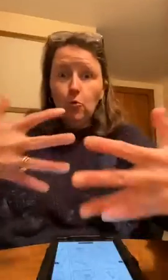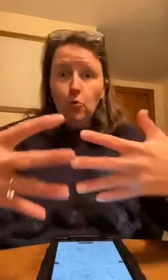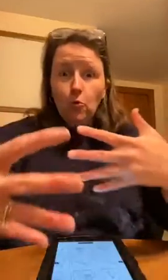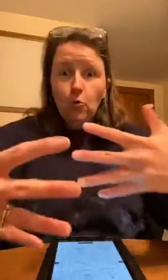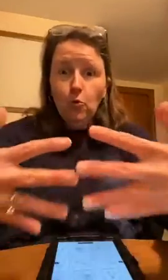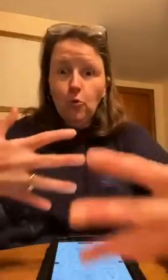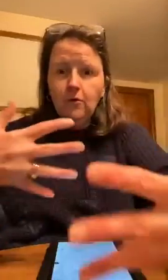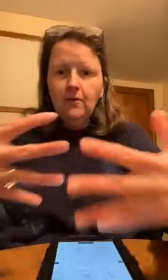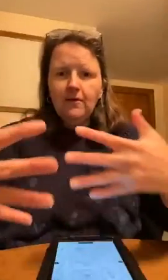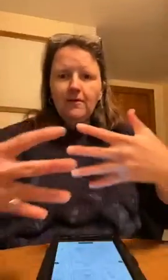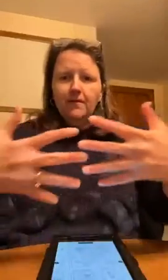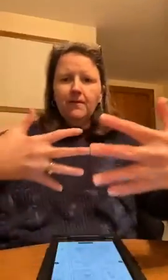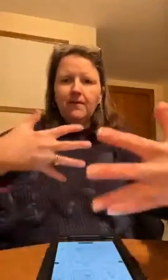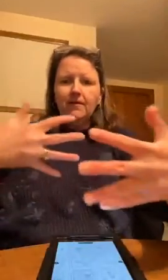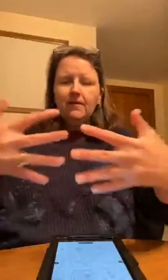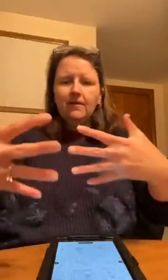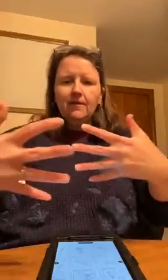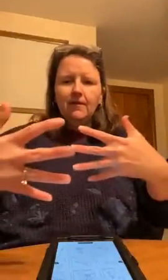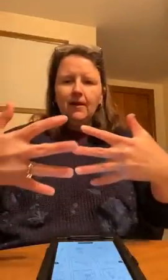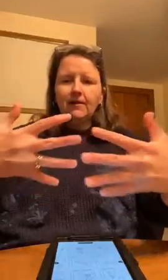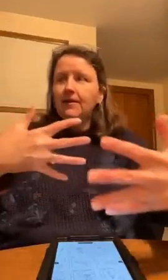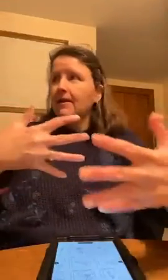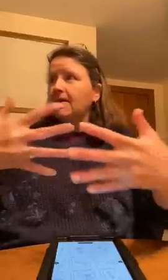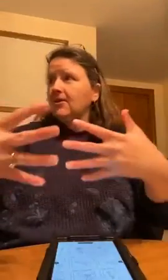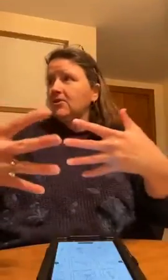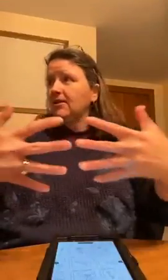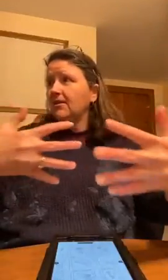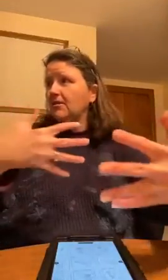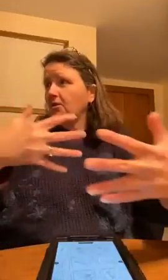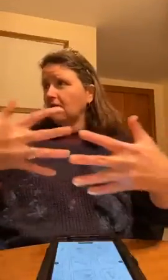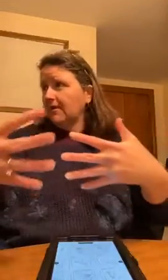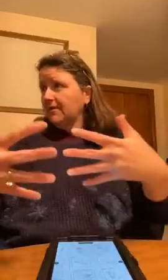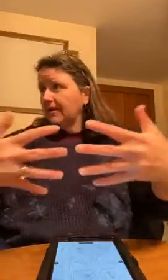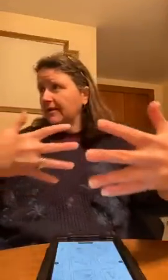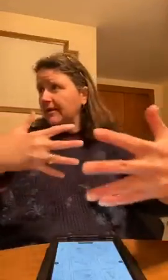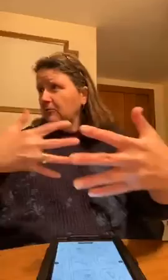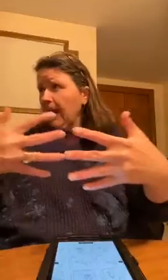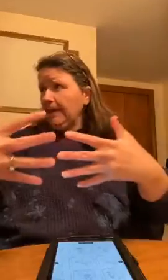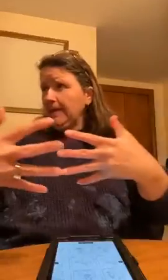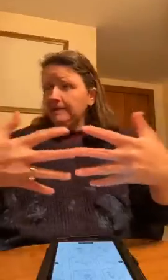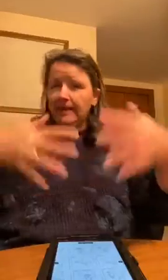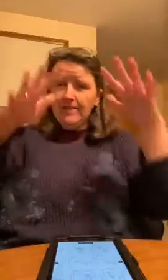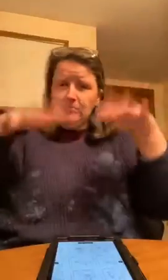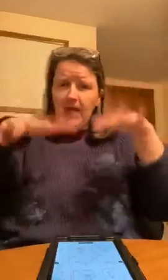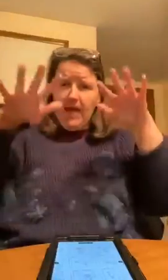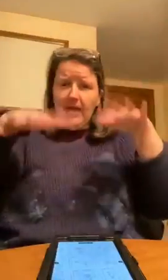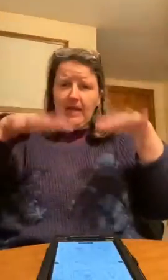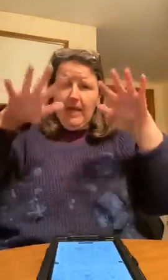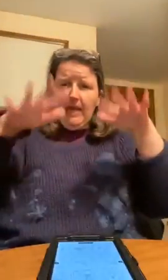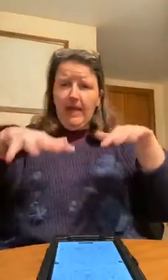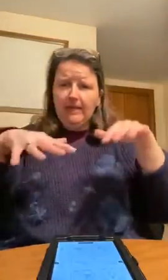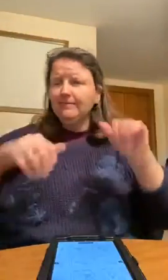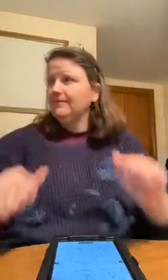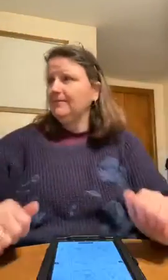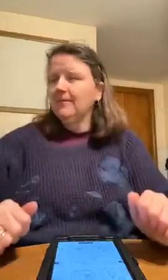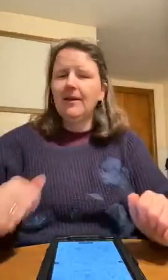Ooh. Okay, and I think it just got darker outside because it's raining. It's raining. Okay.